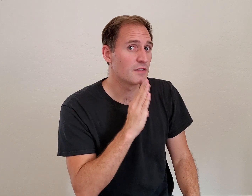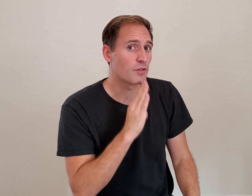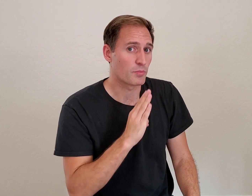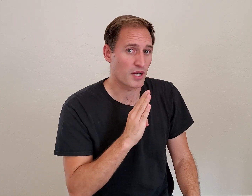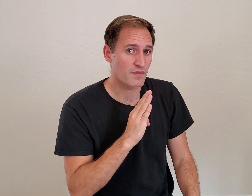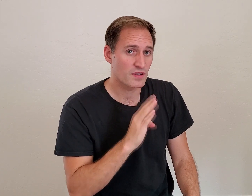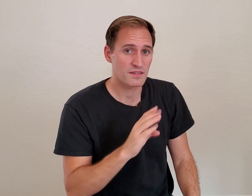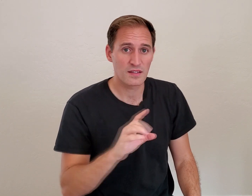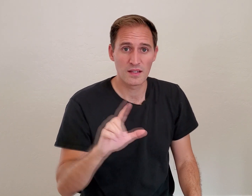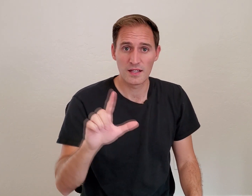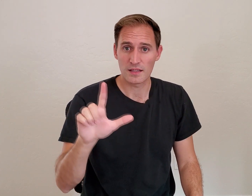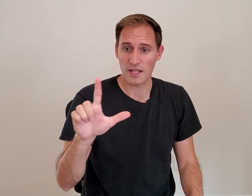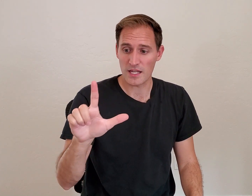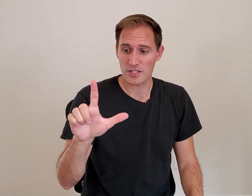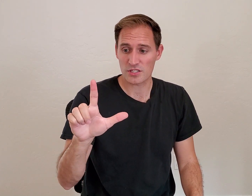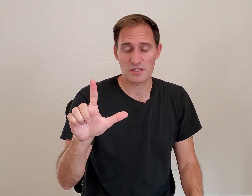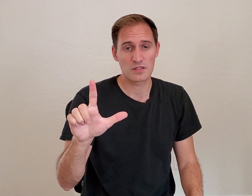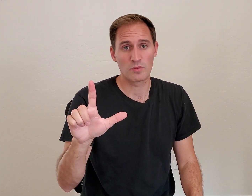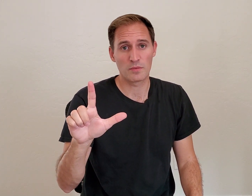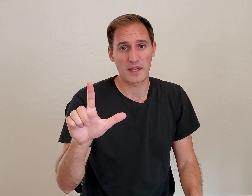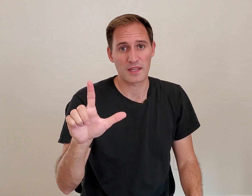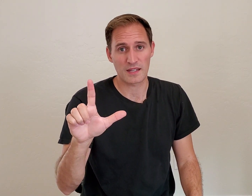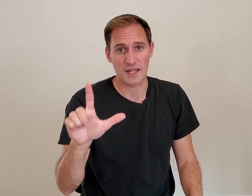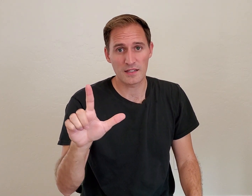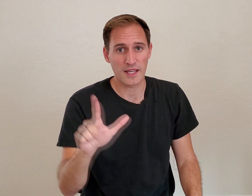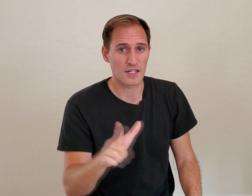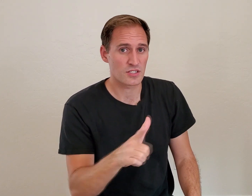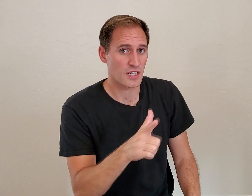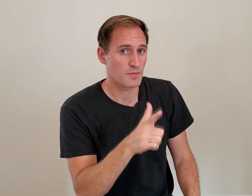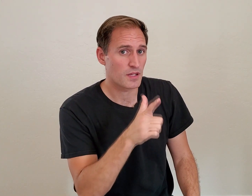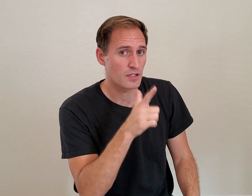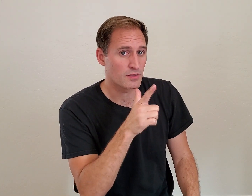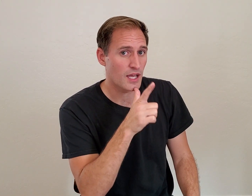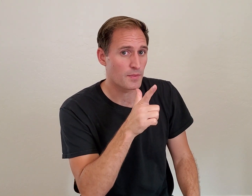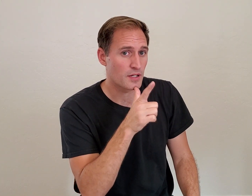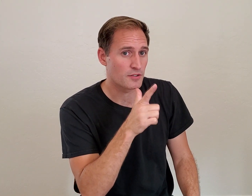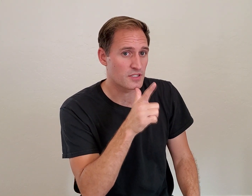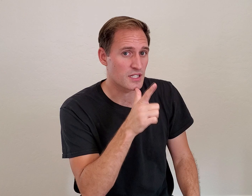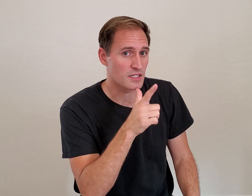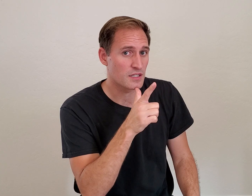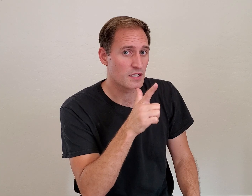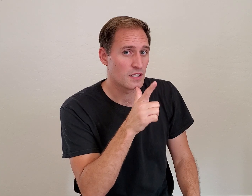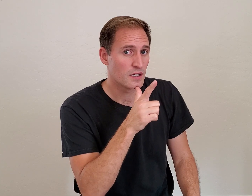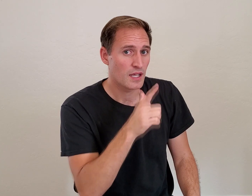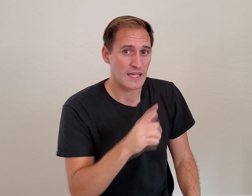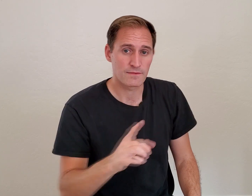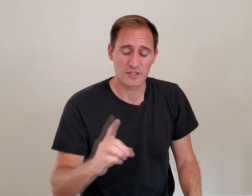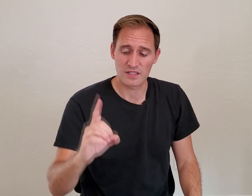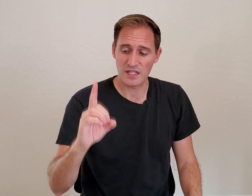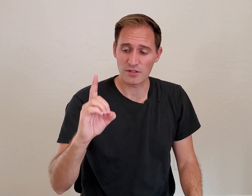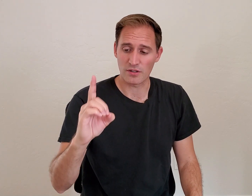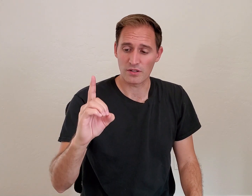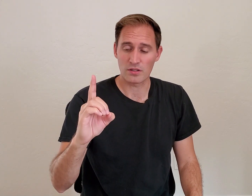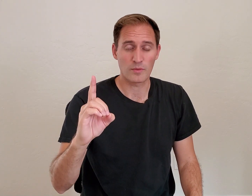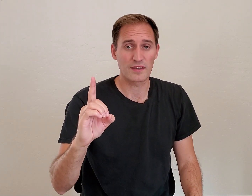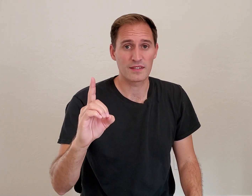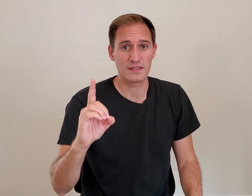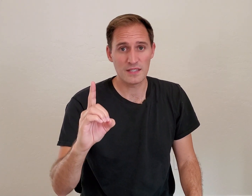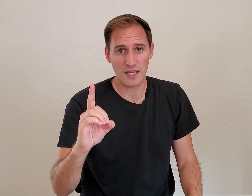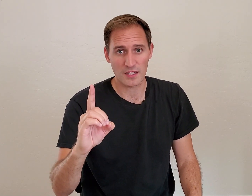for breakfast. Lunch, you will make an L hand shape and you tap it on your chin. And for dinner, you make the D hand